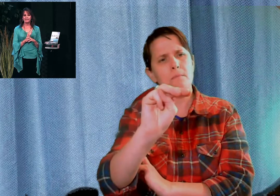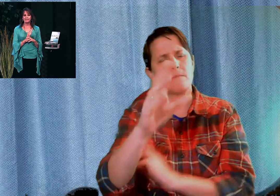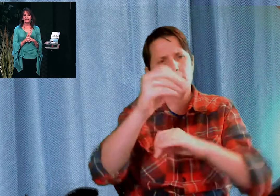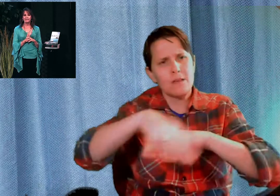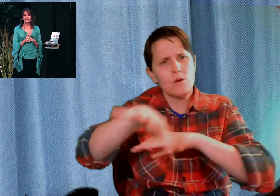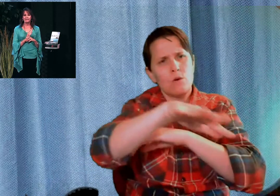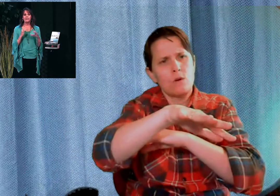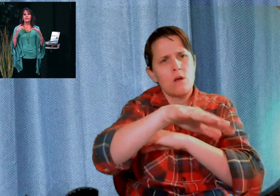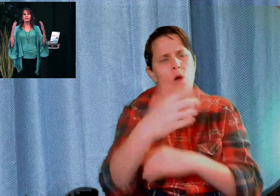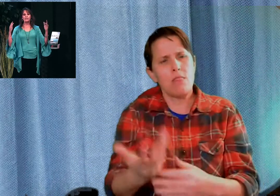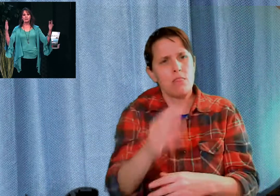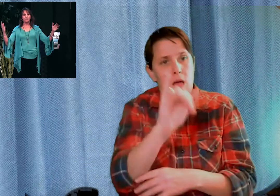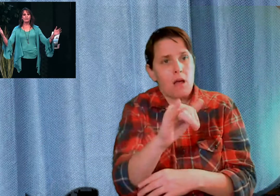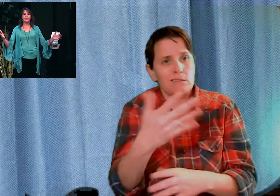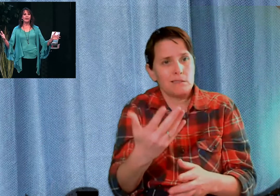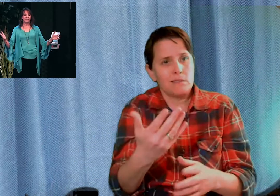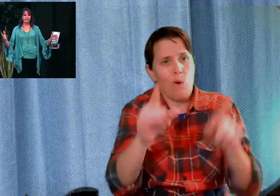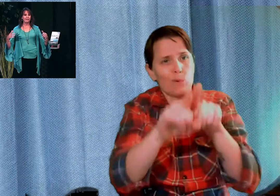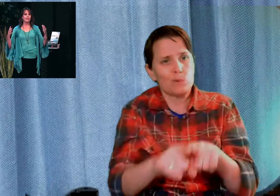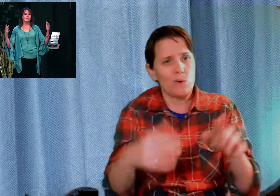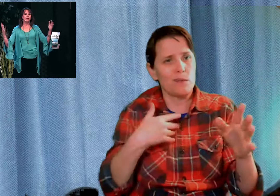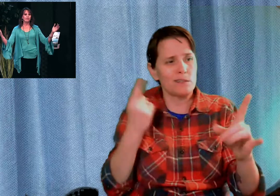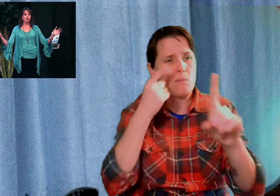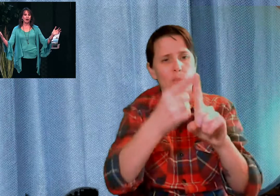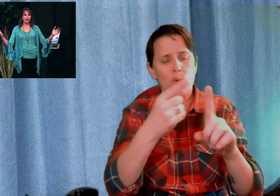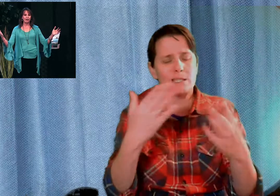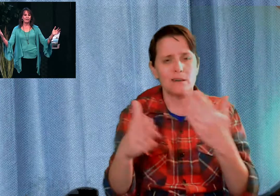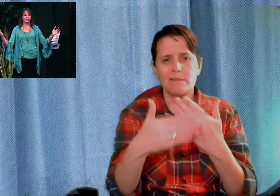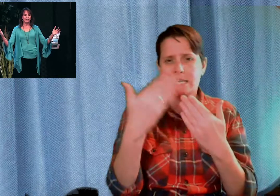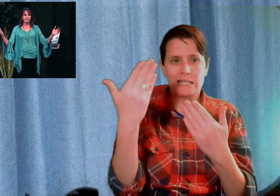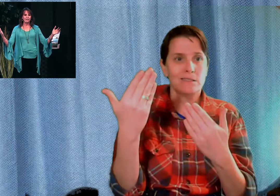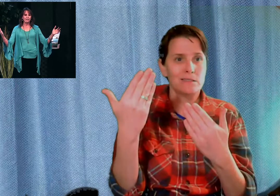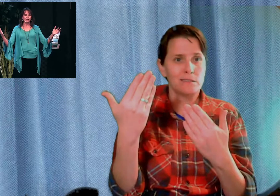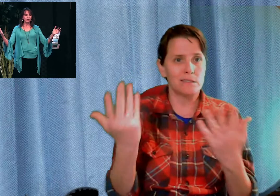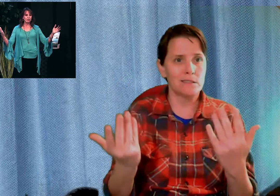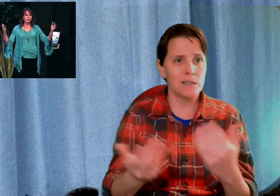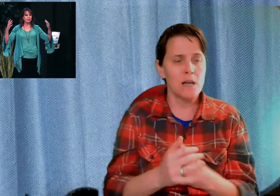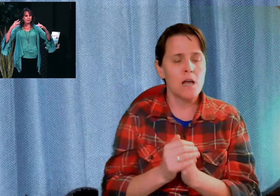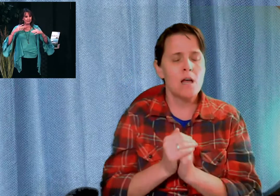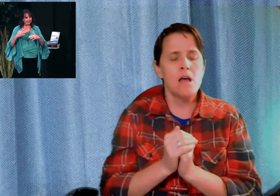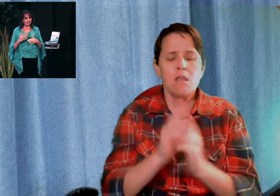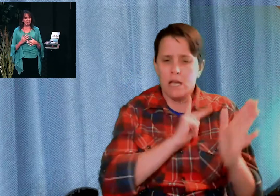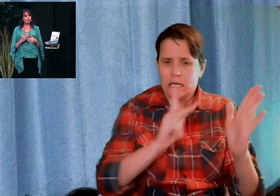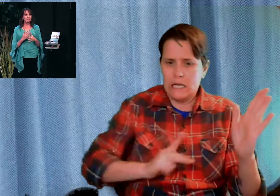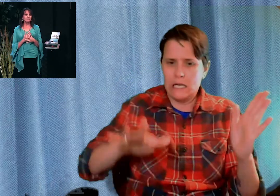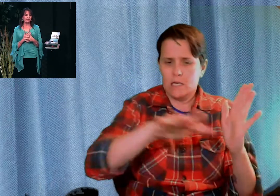ease. The kingdom of heaven, the kingdom of God, which is